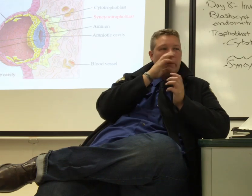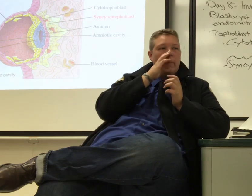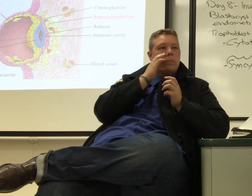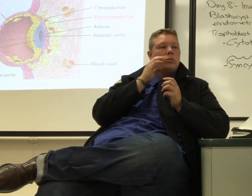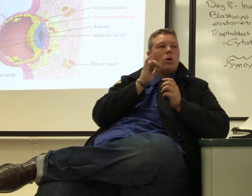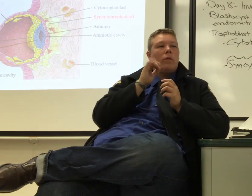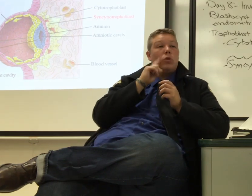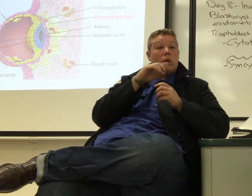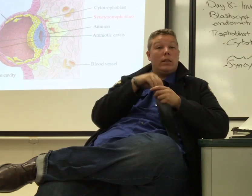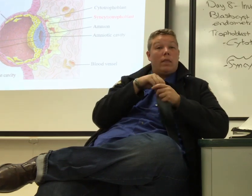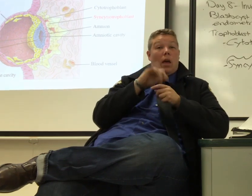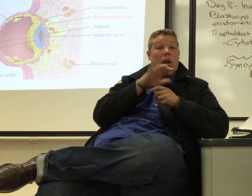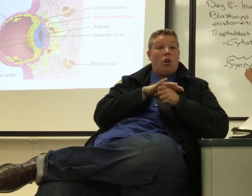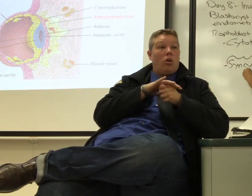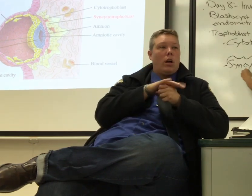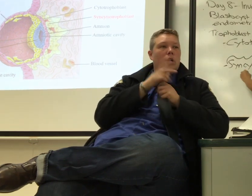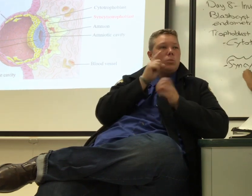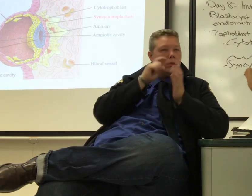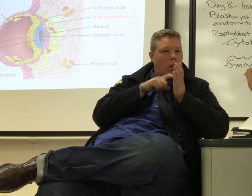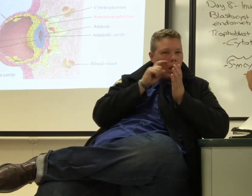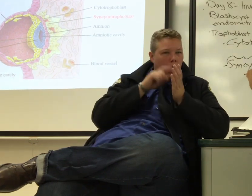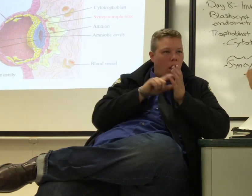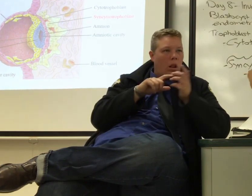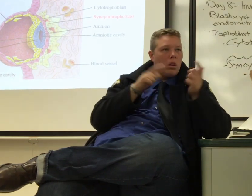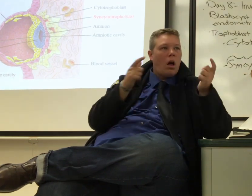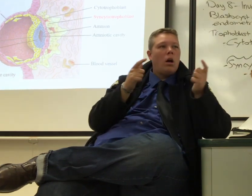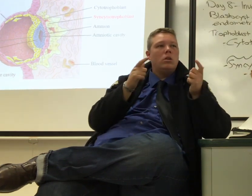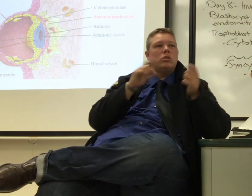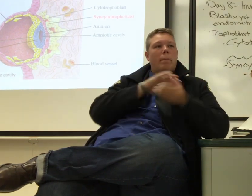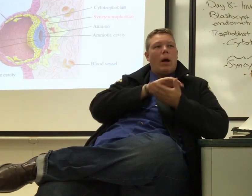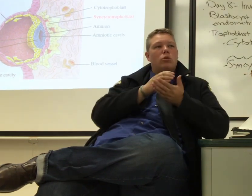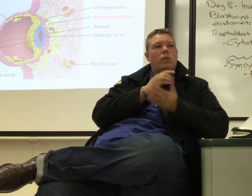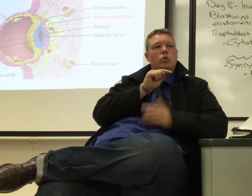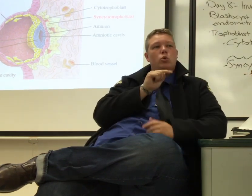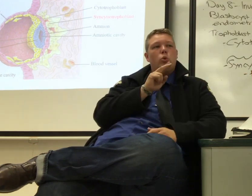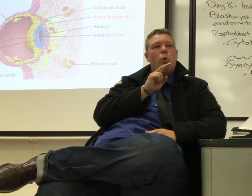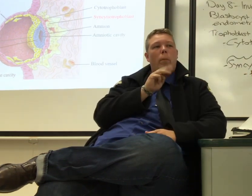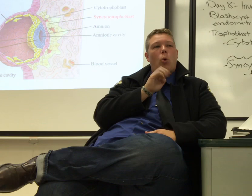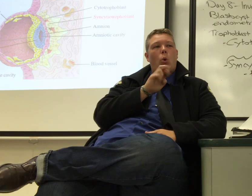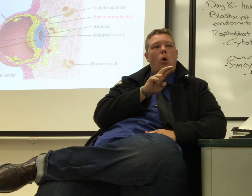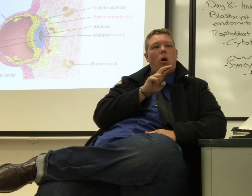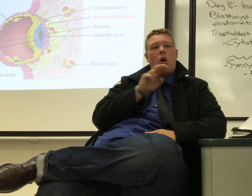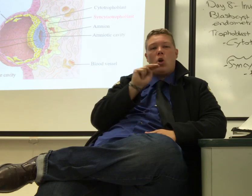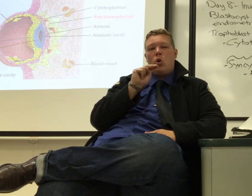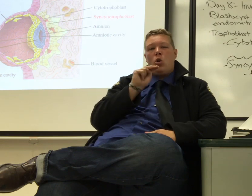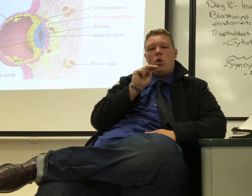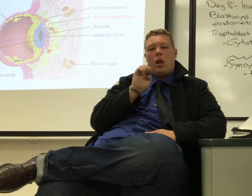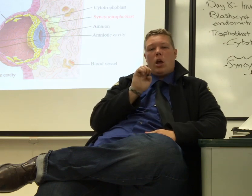you detect large amounts of tumor necrosis factor alpha.